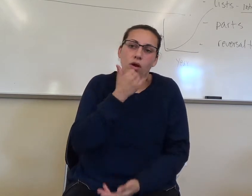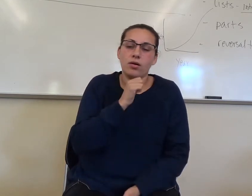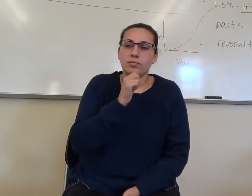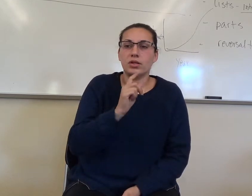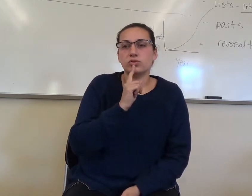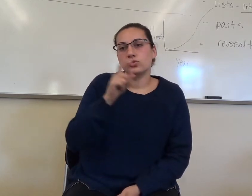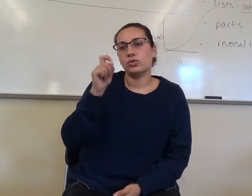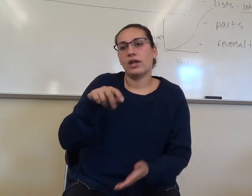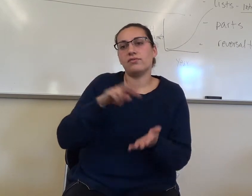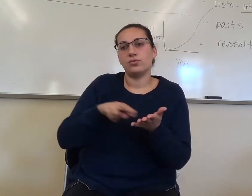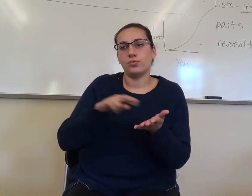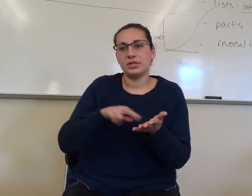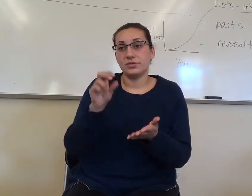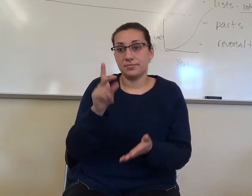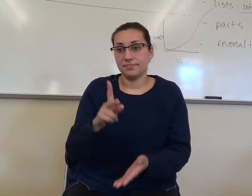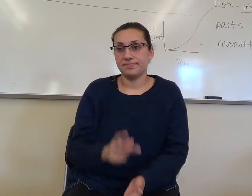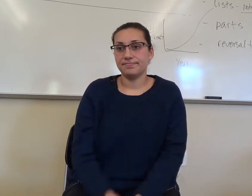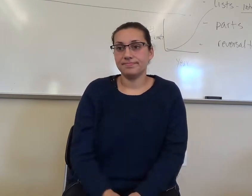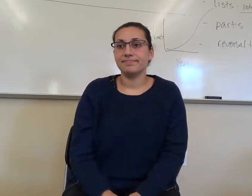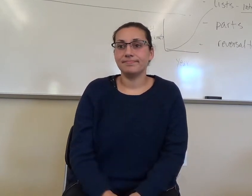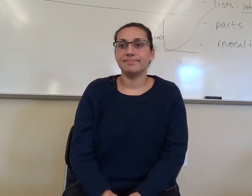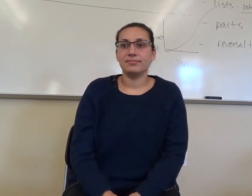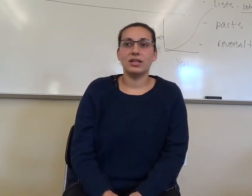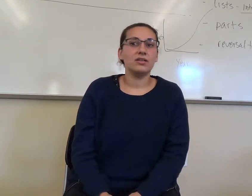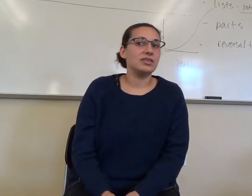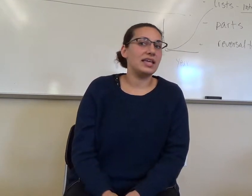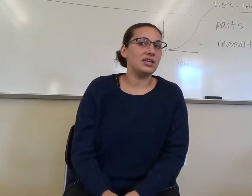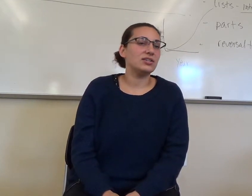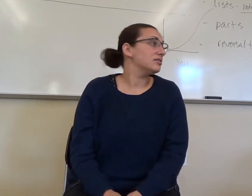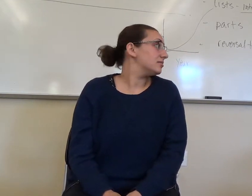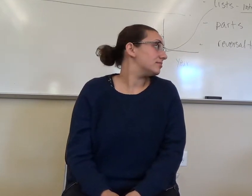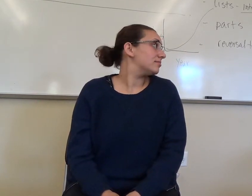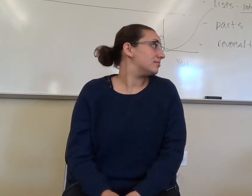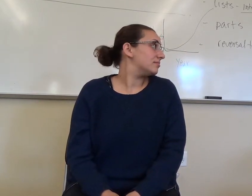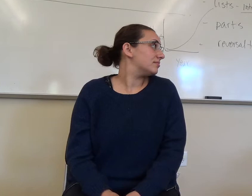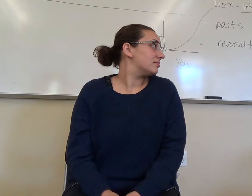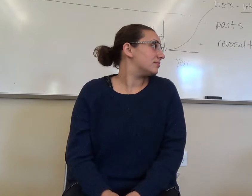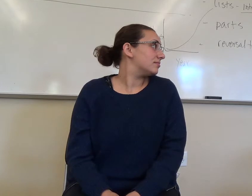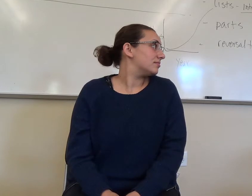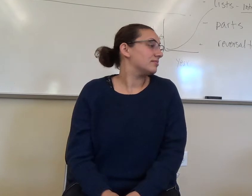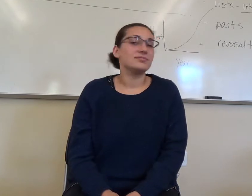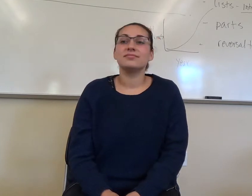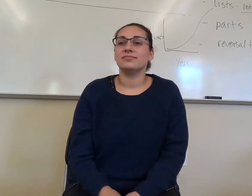is reimbursed for the first 9 months following the birth,